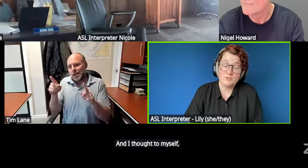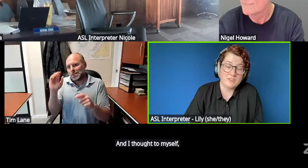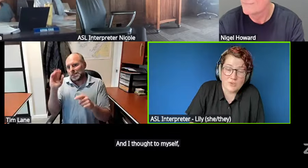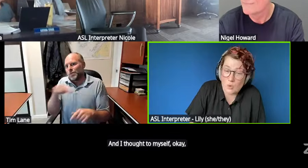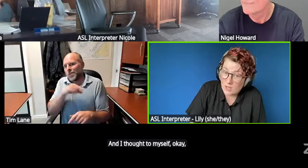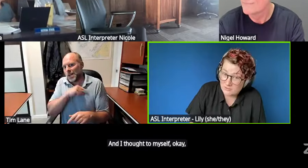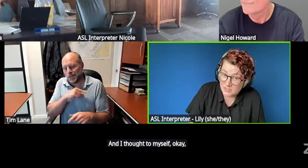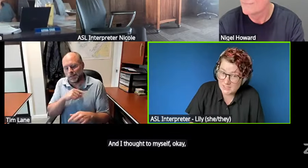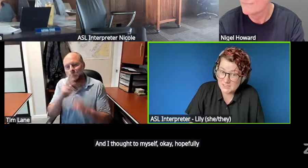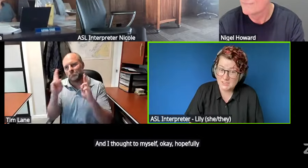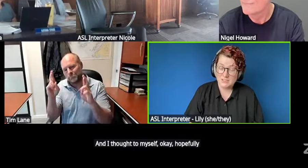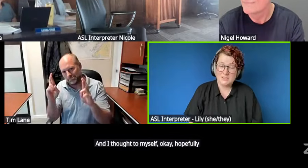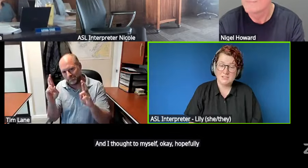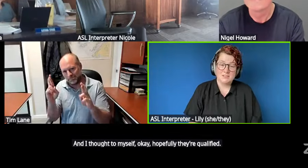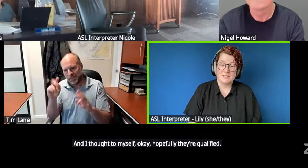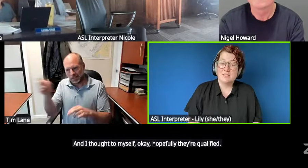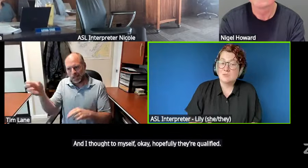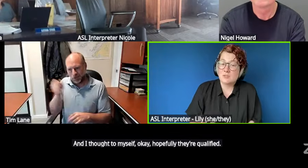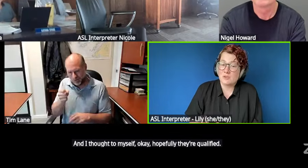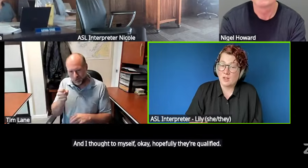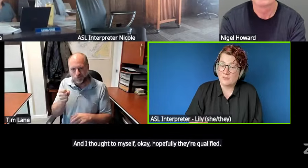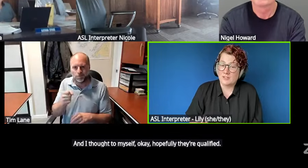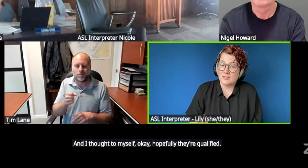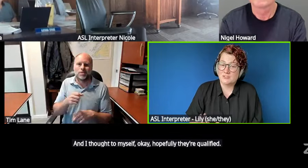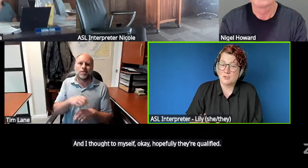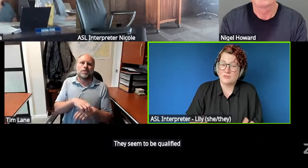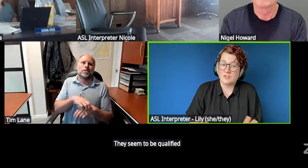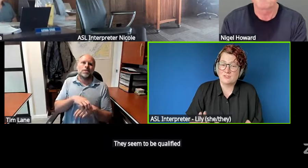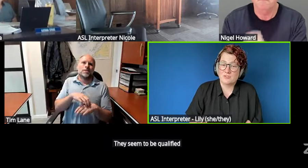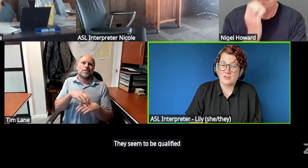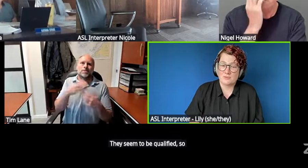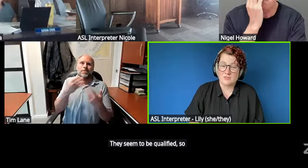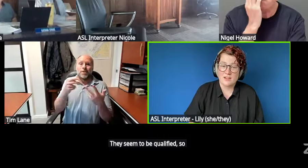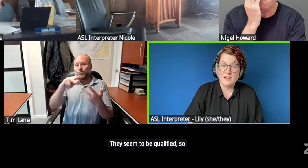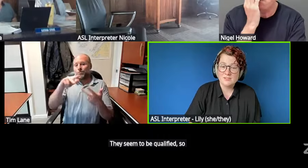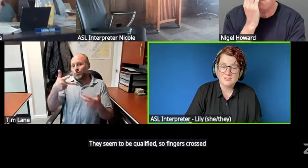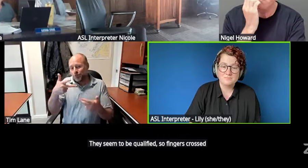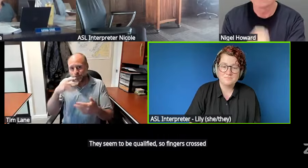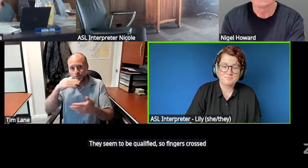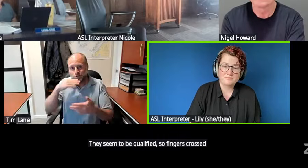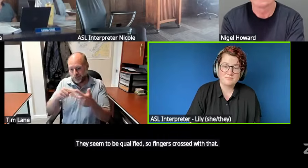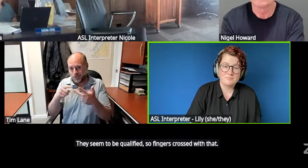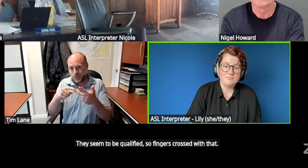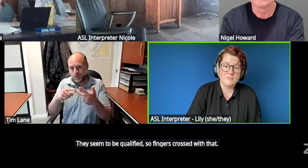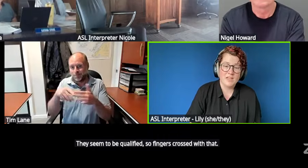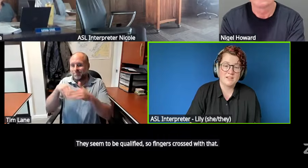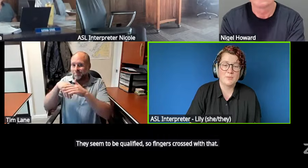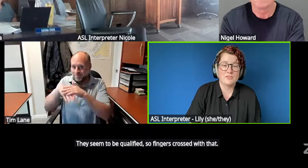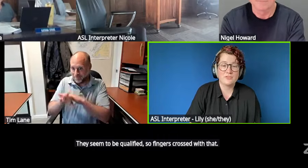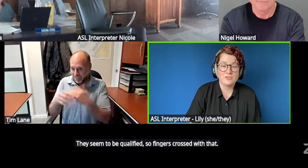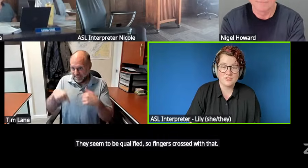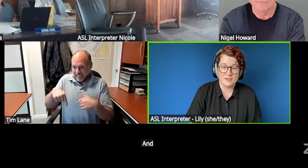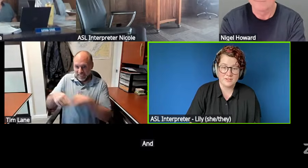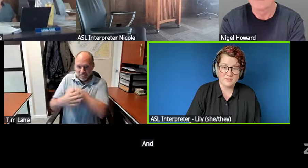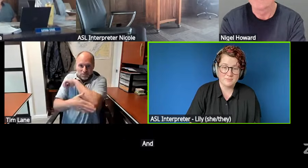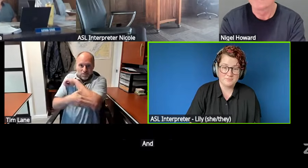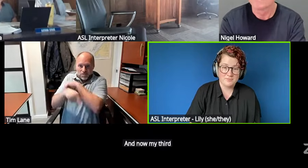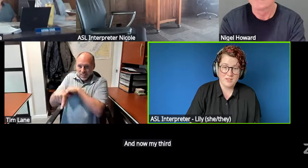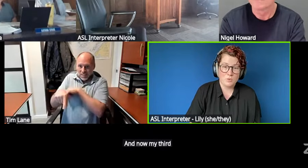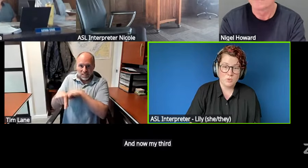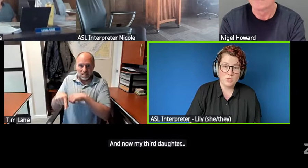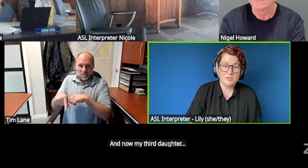okay, hopefully they're qualified. They seem to be qualified, so fingers crossed with that. And now my third